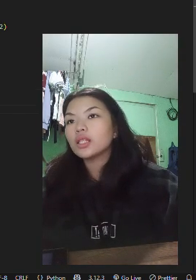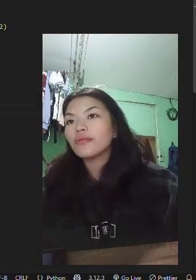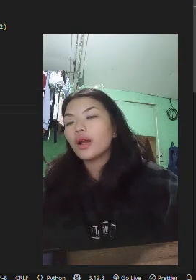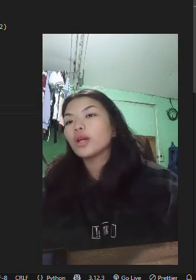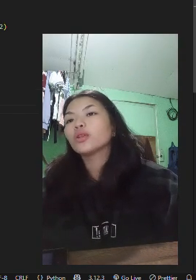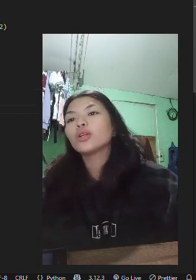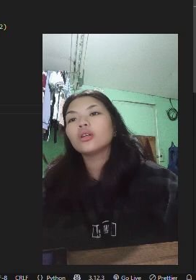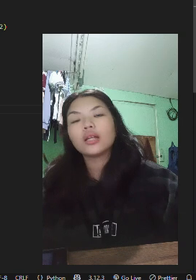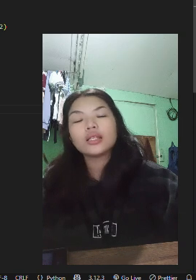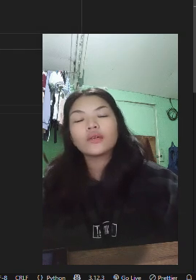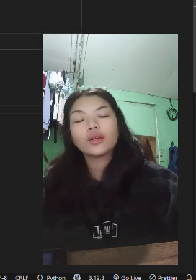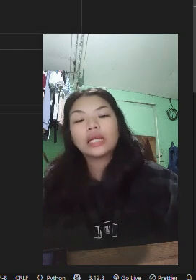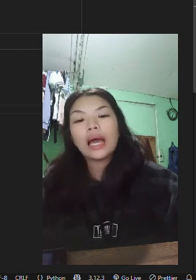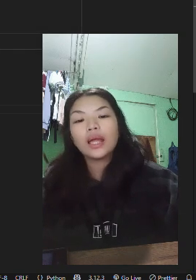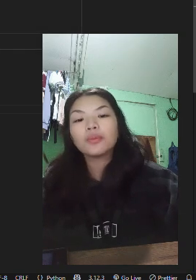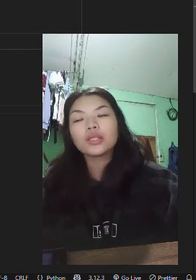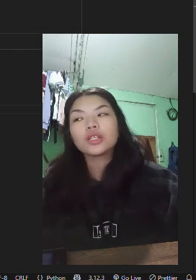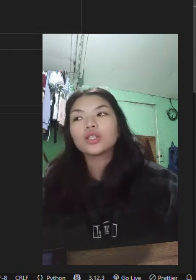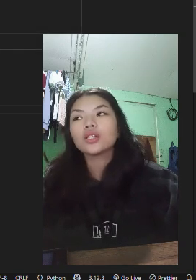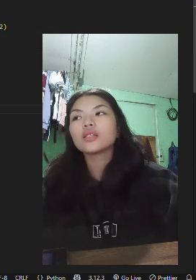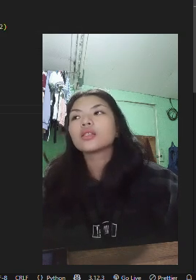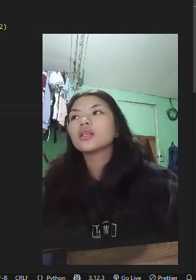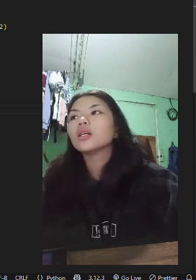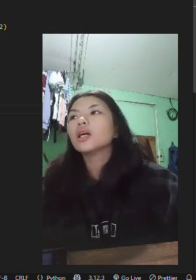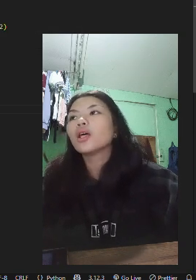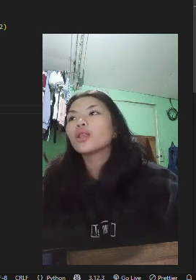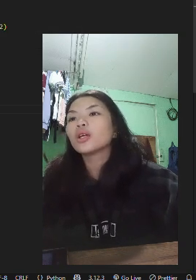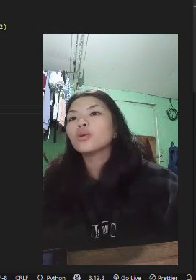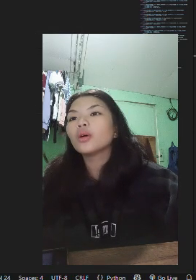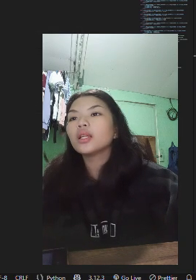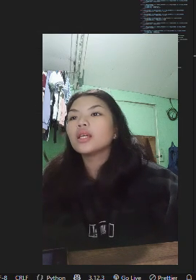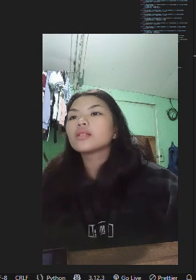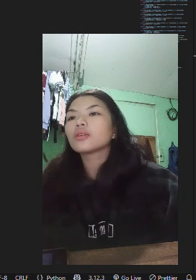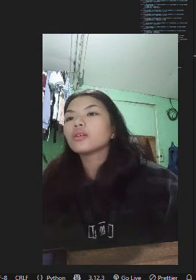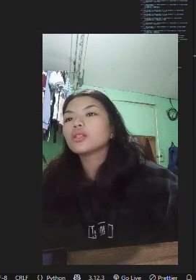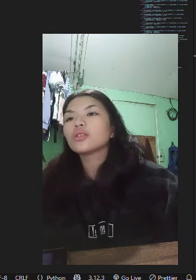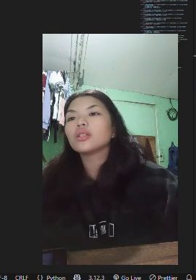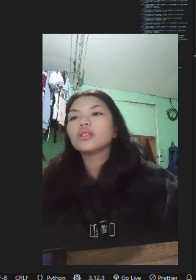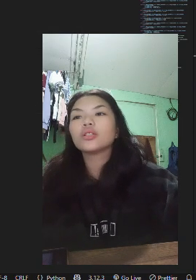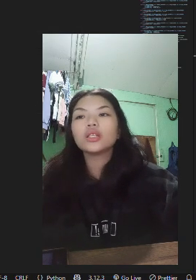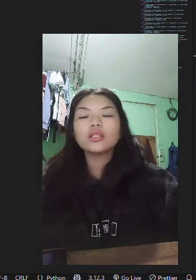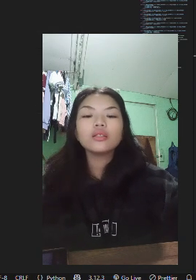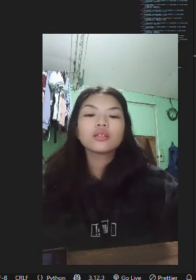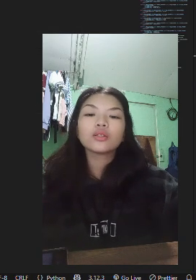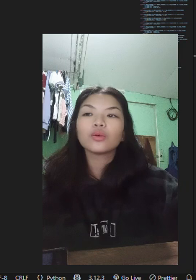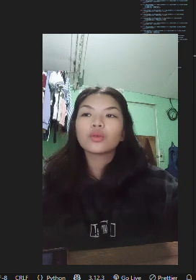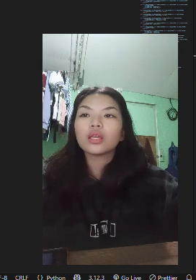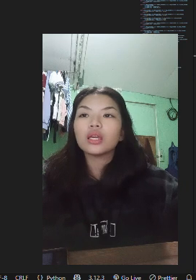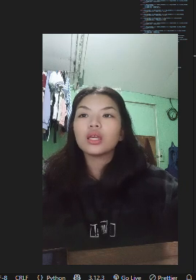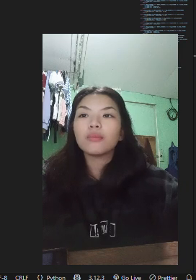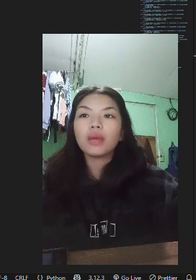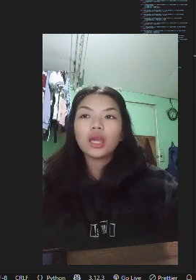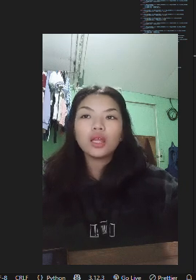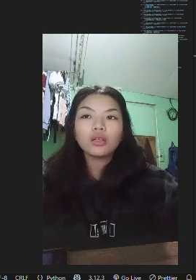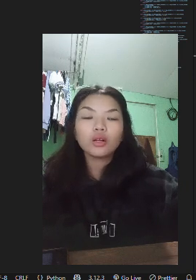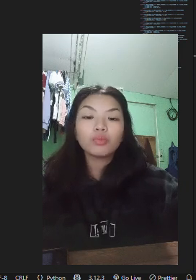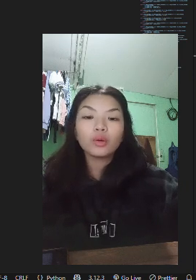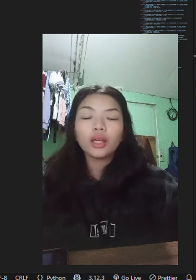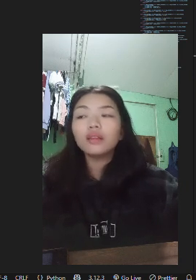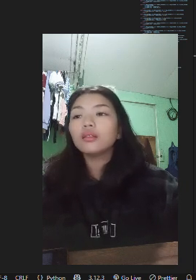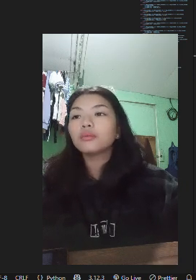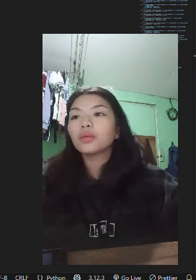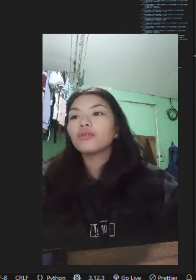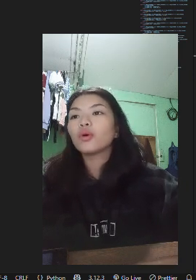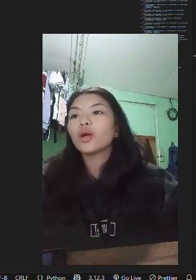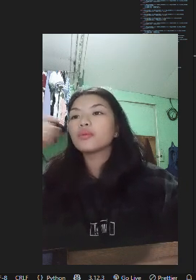learning classifier to recognize different hand positions. Third one is recognition engine. So the main